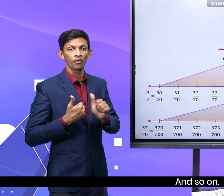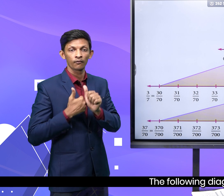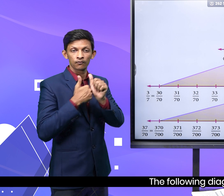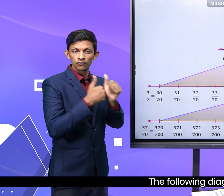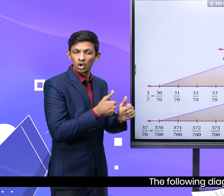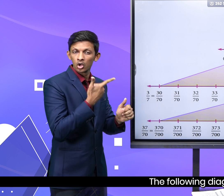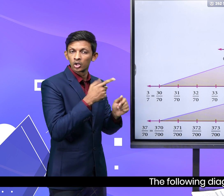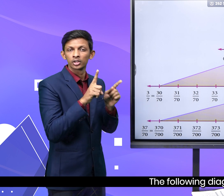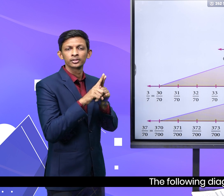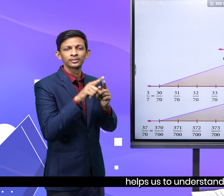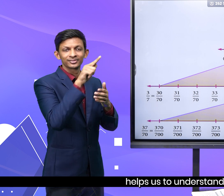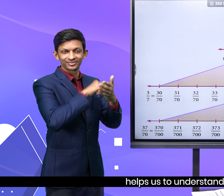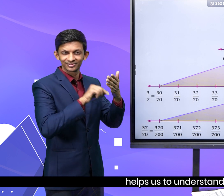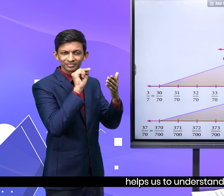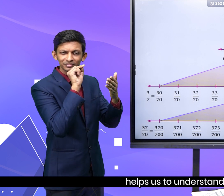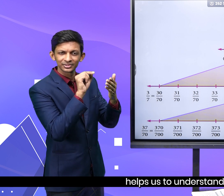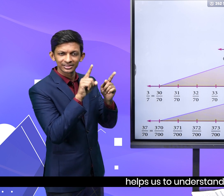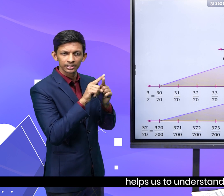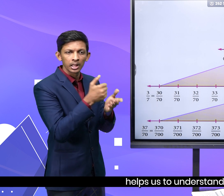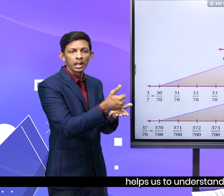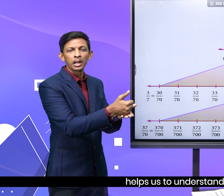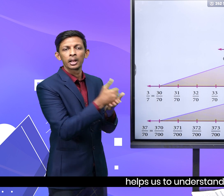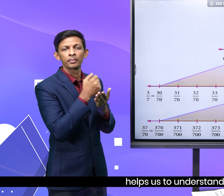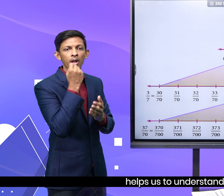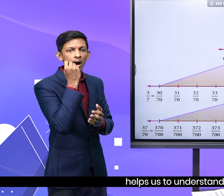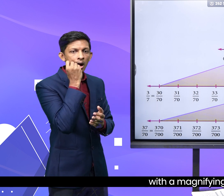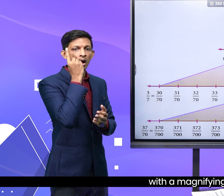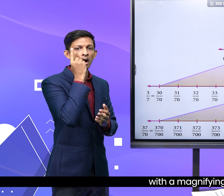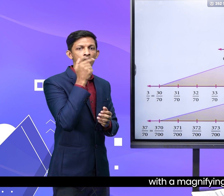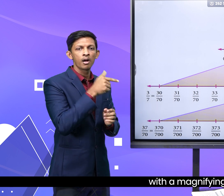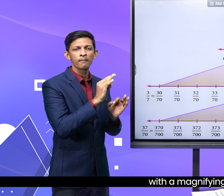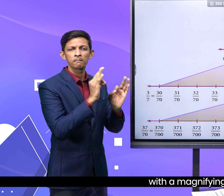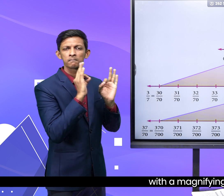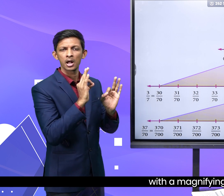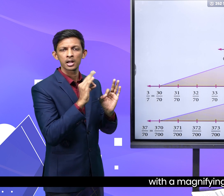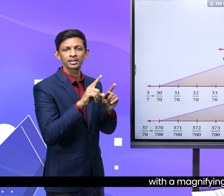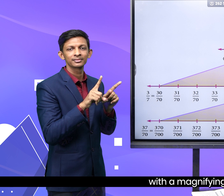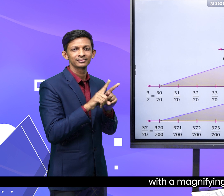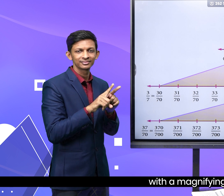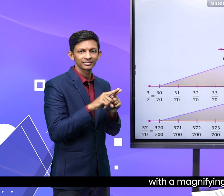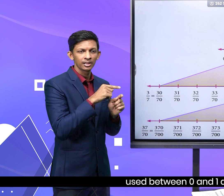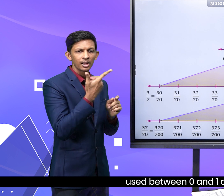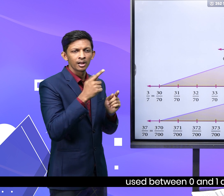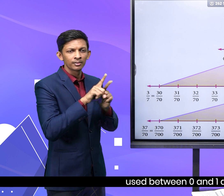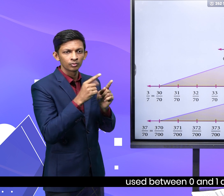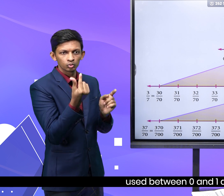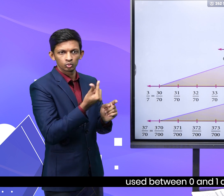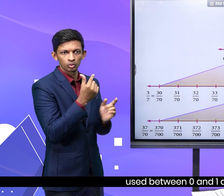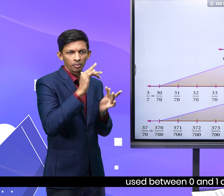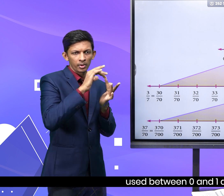The following diagram helps us to understand this nicely with a magnifying lens used between 0 and 1